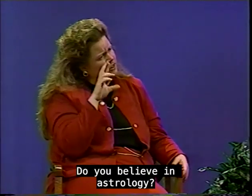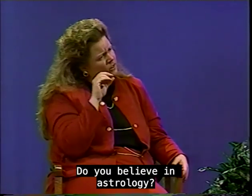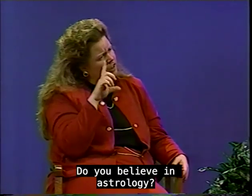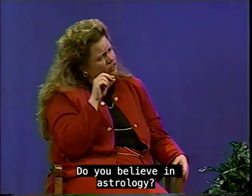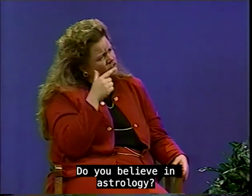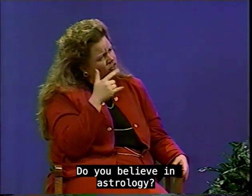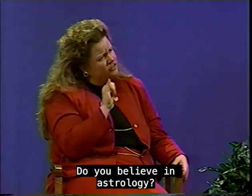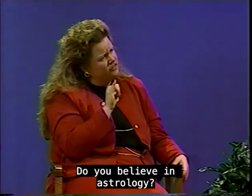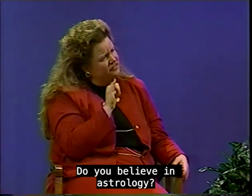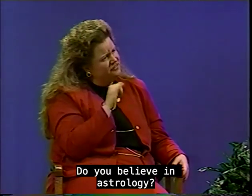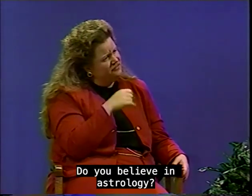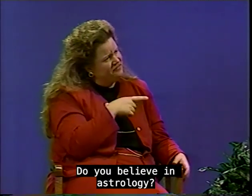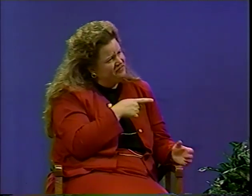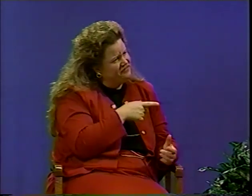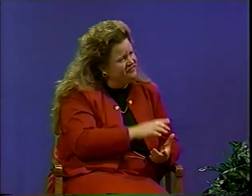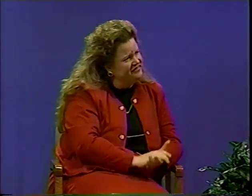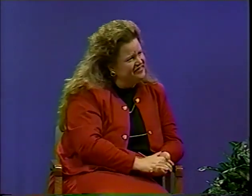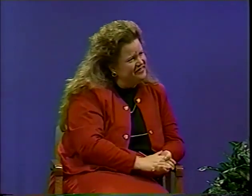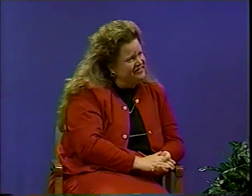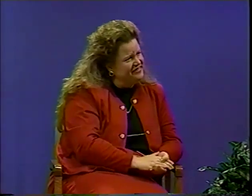question. Do you believe in astrology?